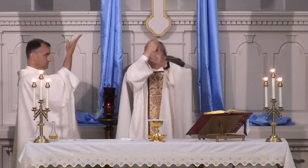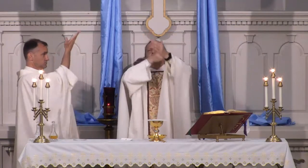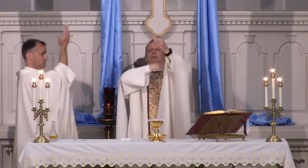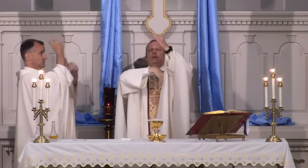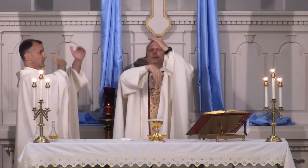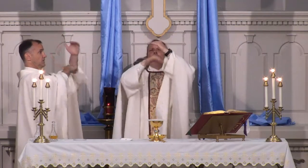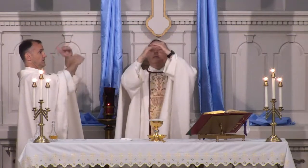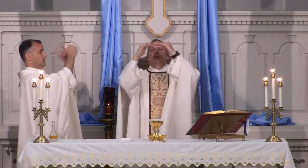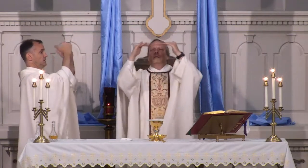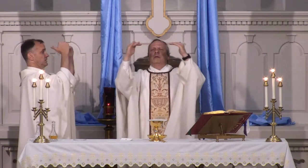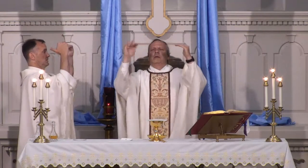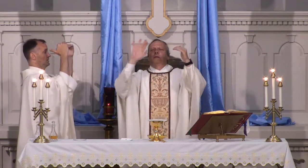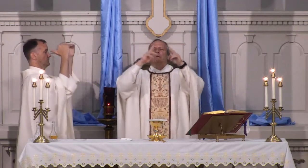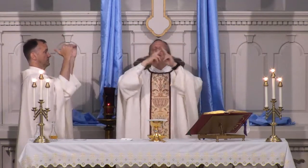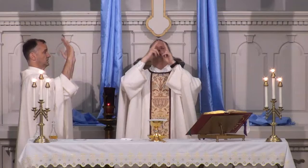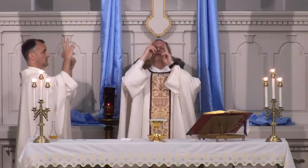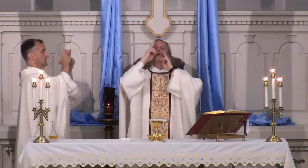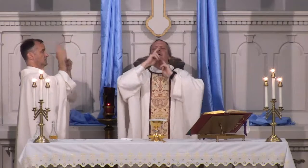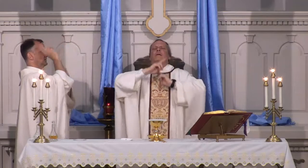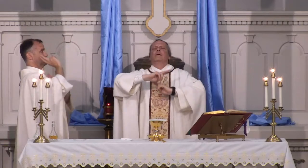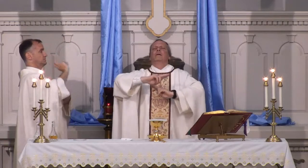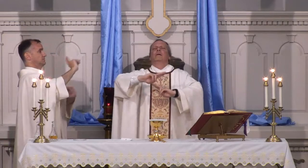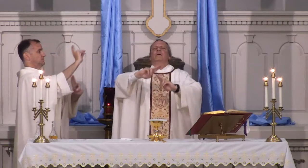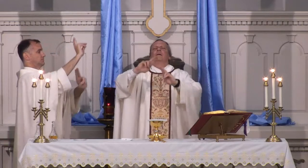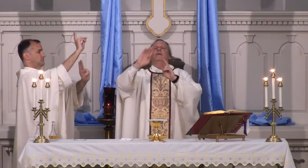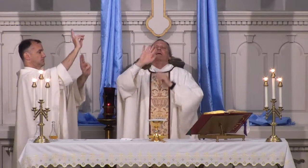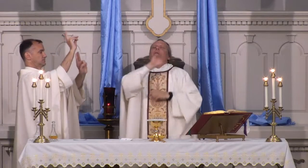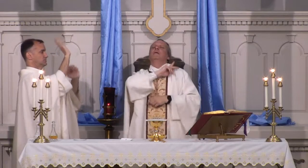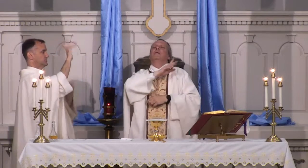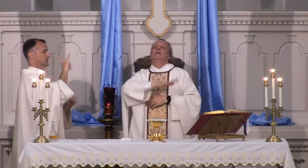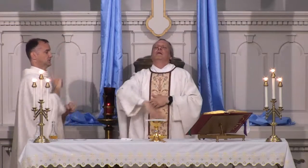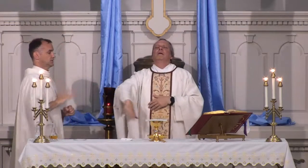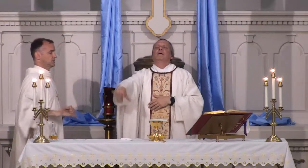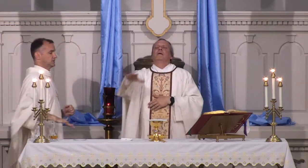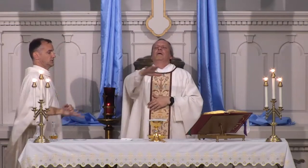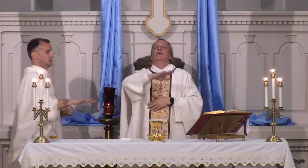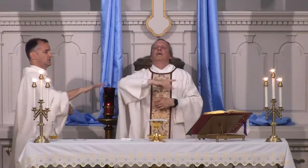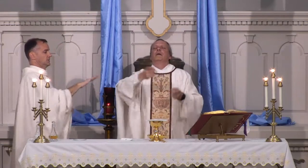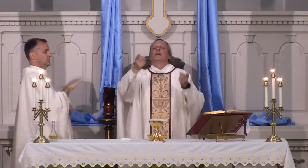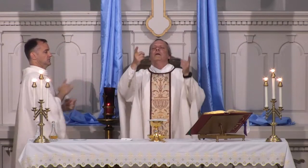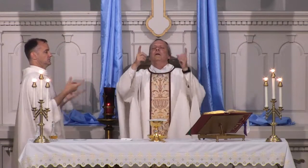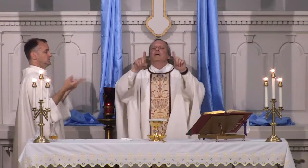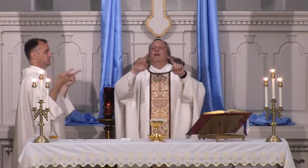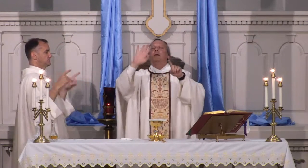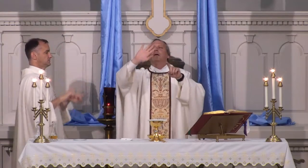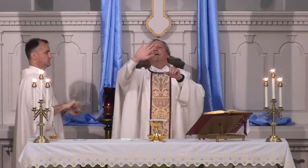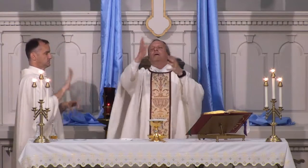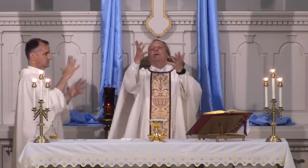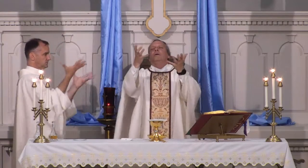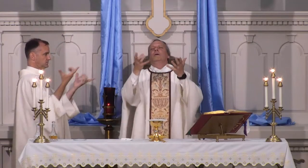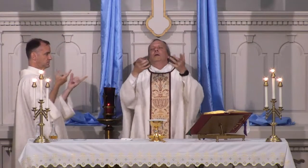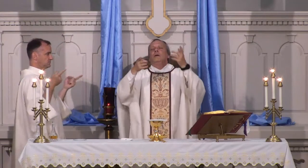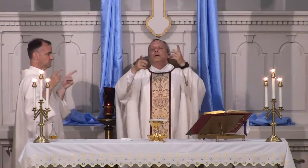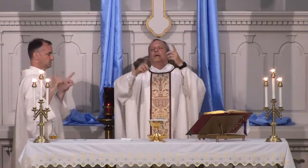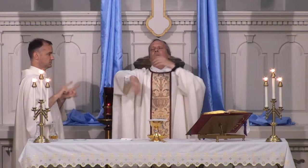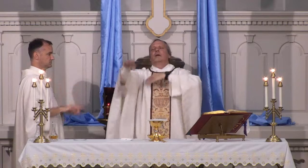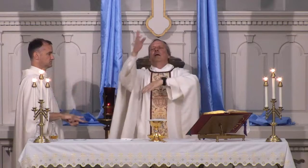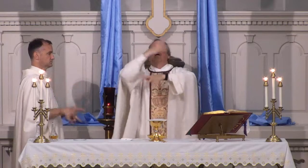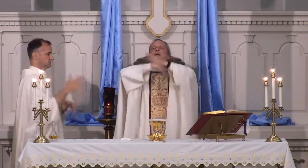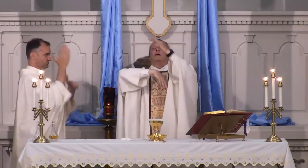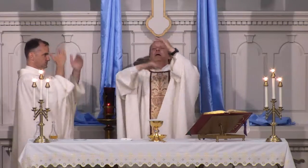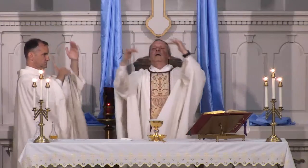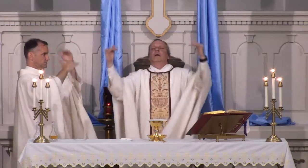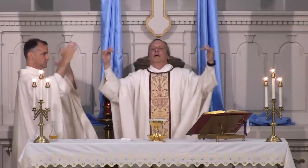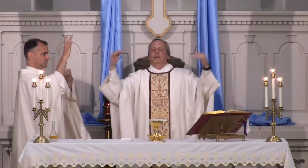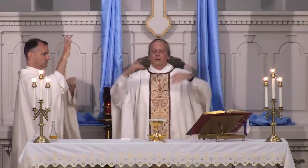Father, who art in heaven, hallowed be thy name. Thy kingdom come, thy will be done,